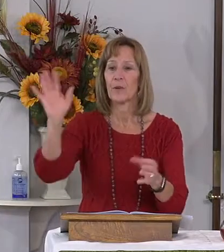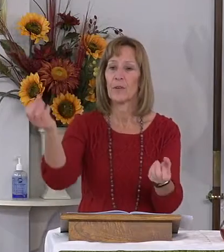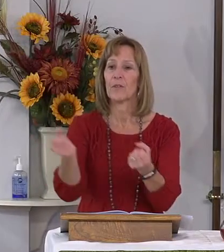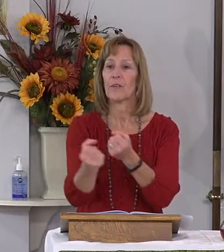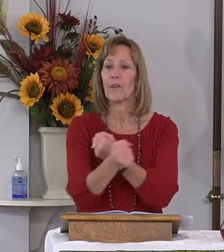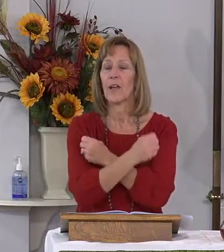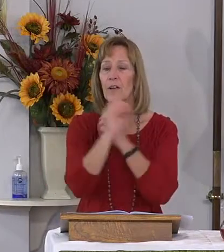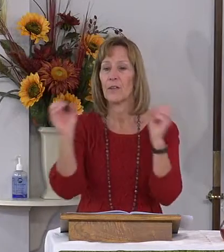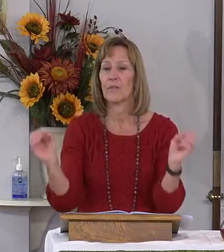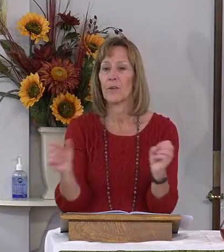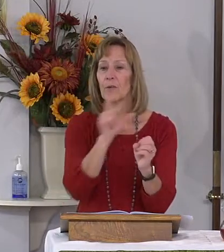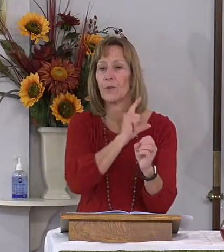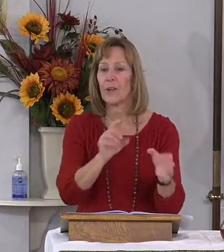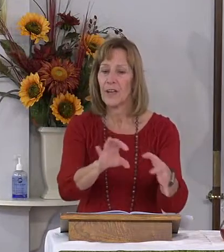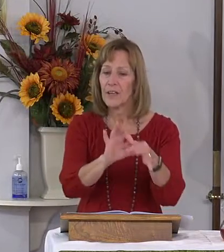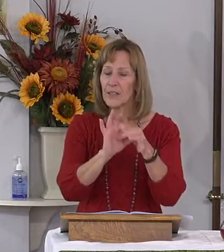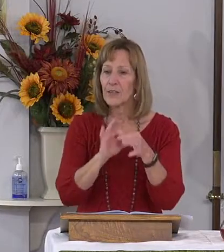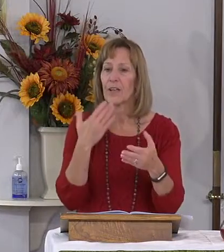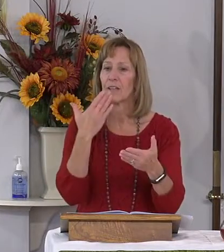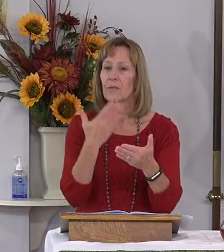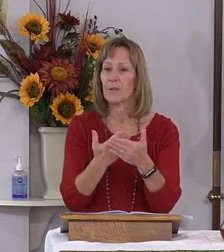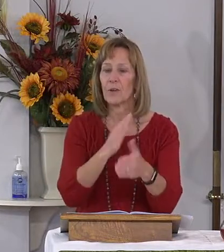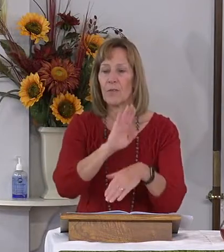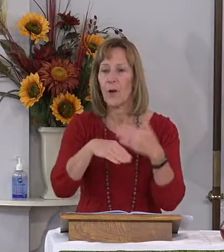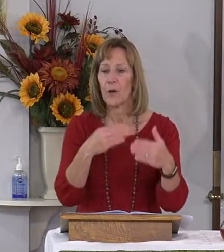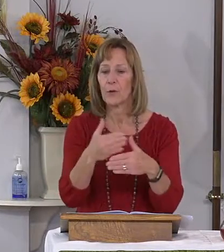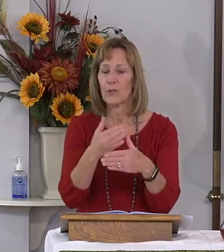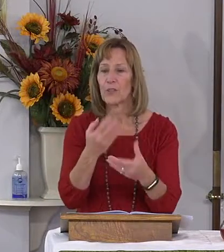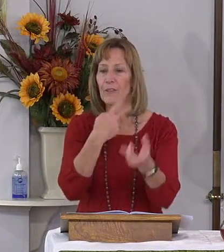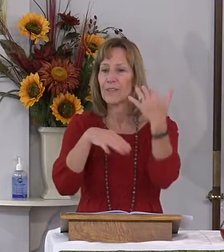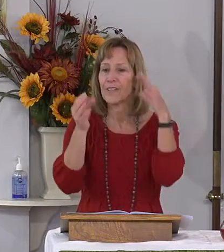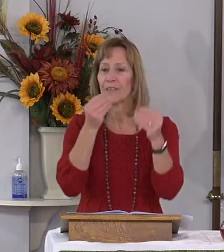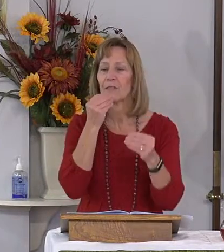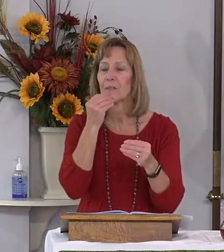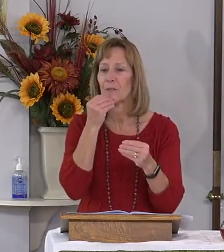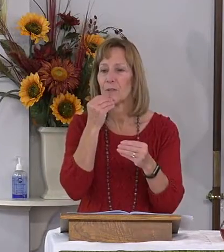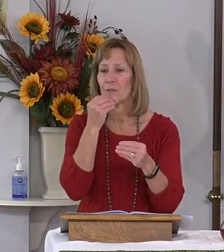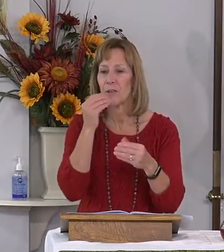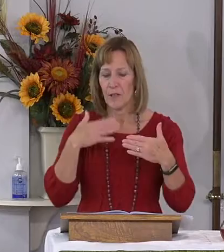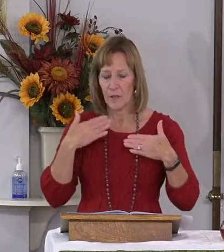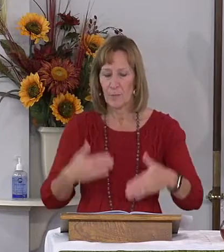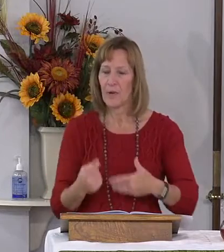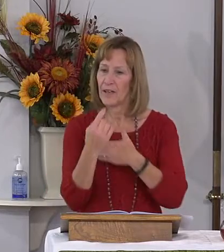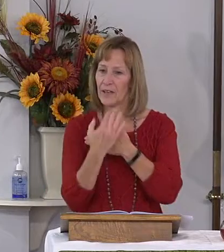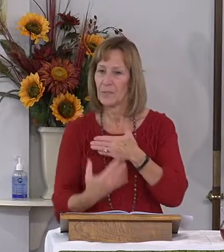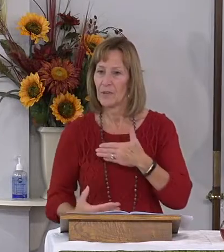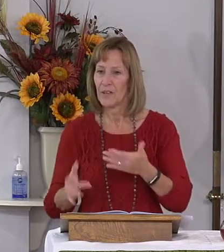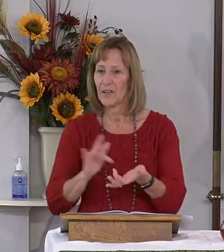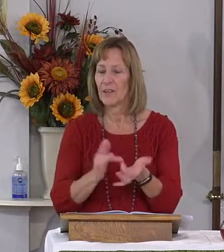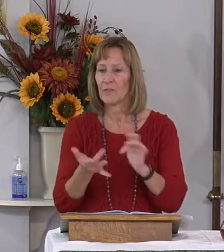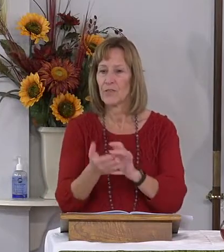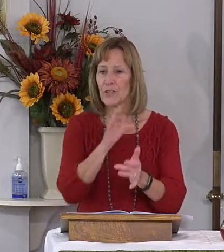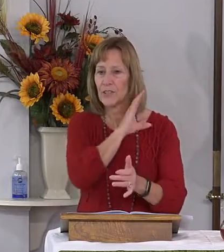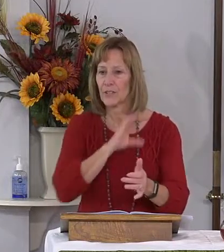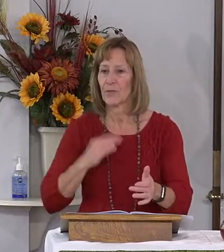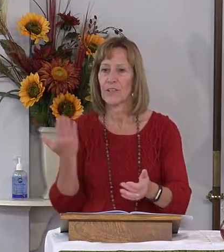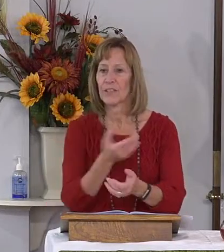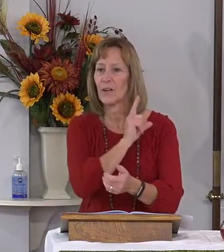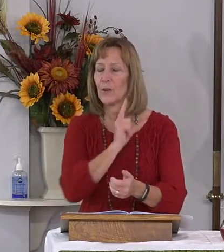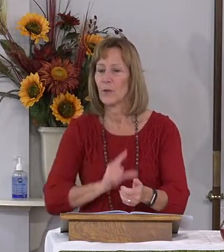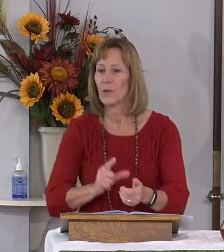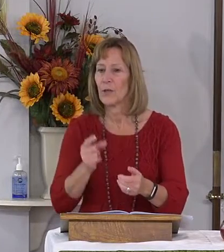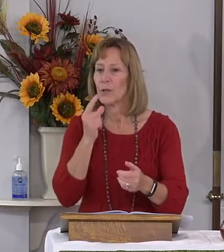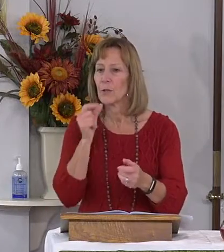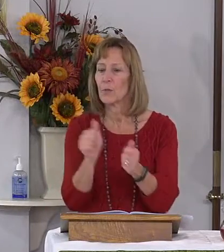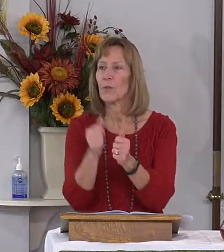your love, O Lord, and unite the wills of all who share this heavenly food, the body and blood of Jesus Christ our Lord,